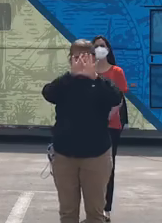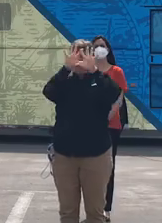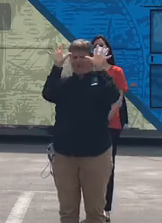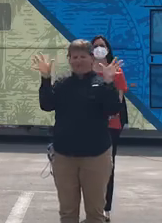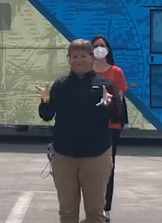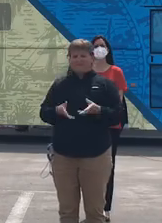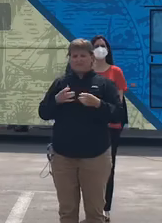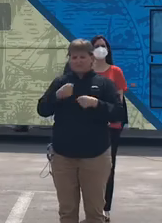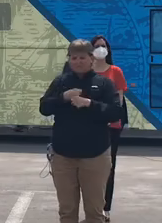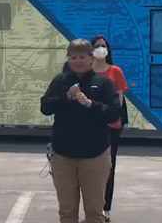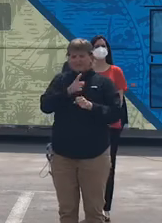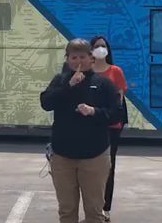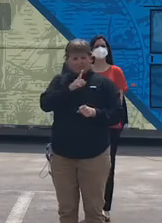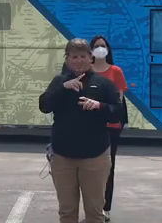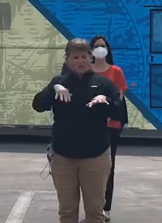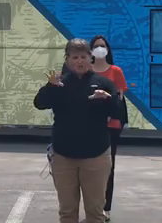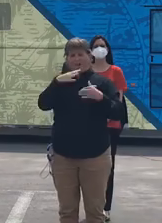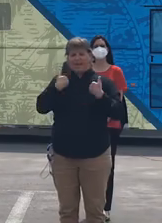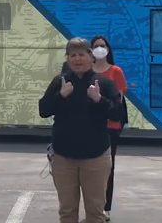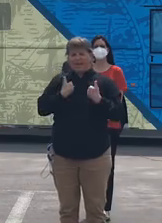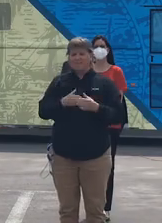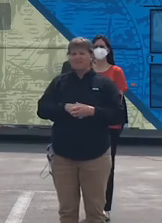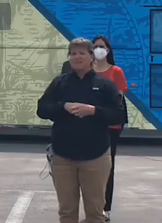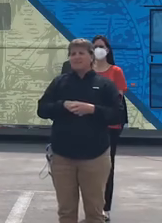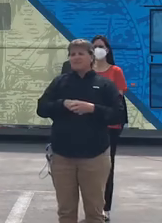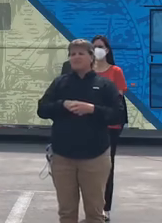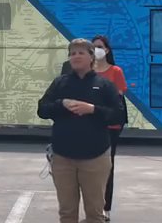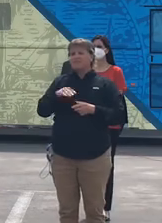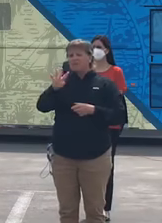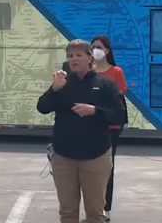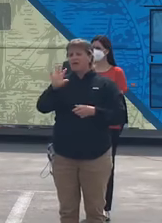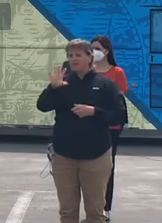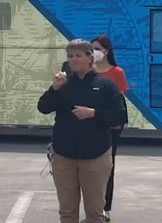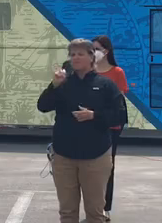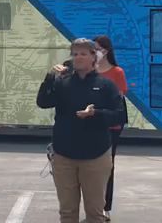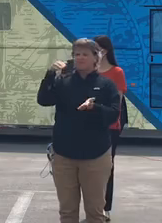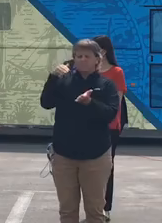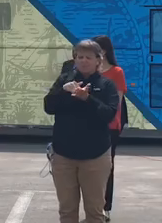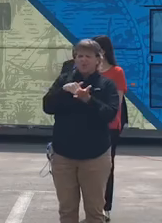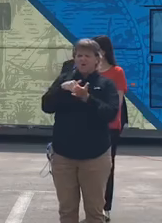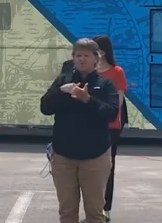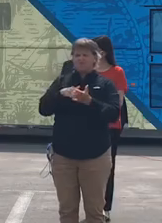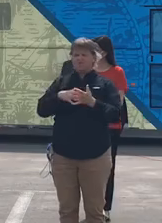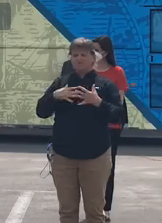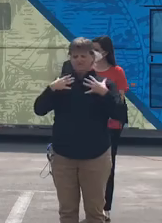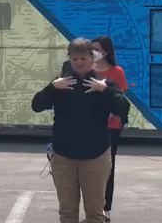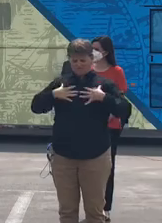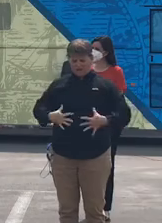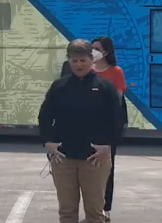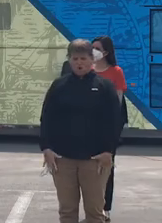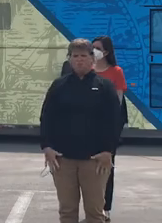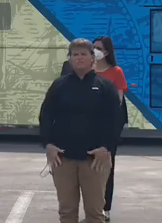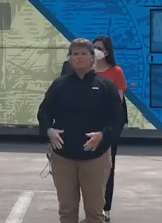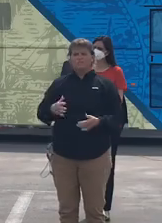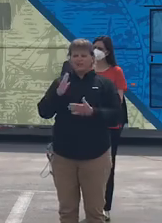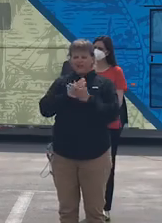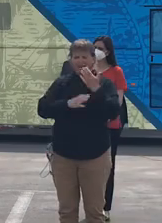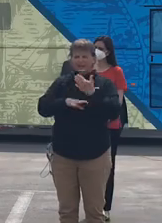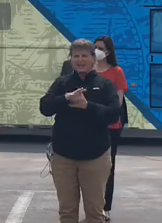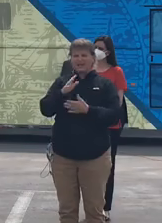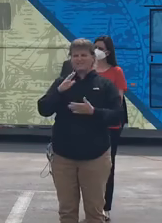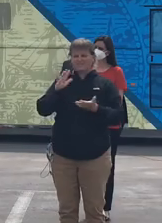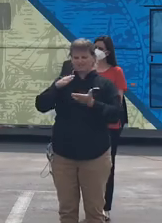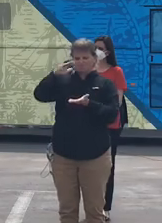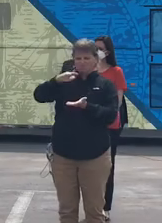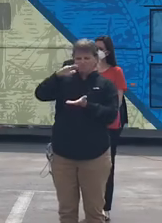covers, 450,000 gowns, 200,000 containers of hand sanitizer, 85,000 goggles, and 38,000 coveralls.